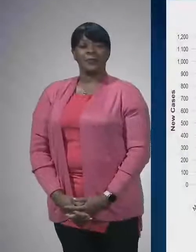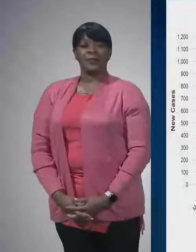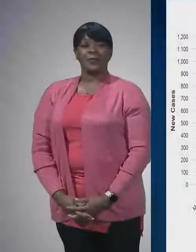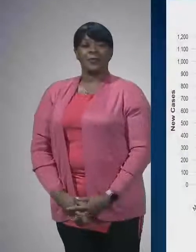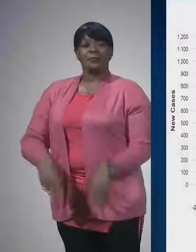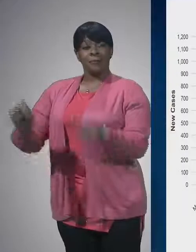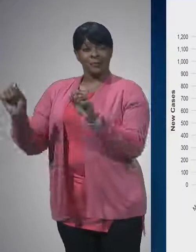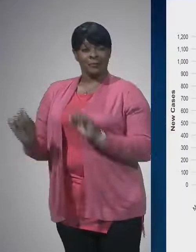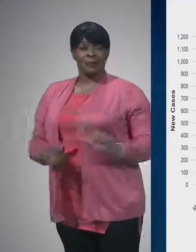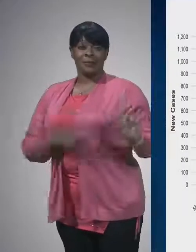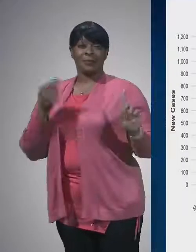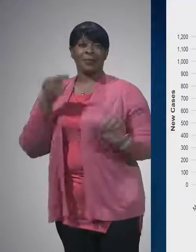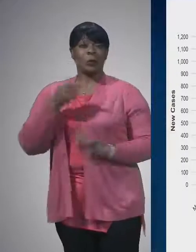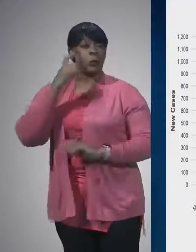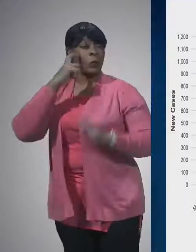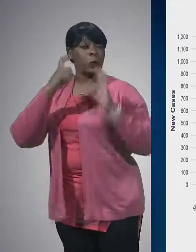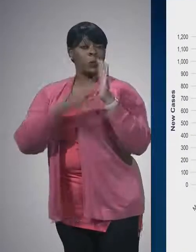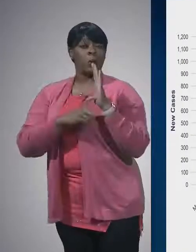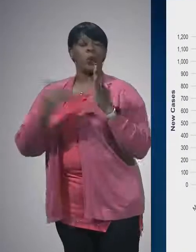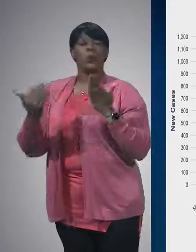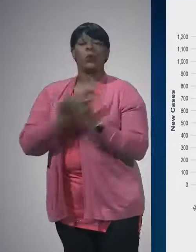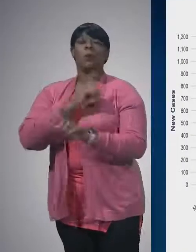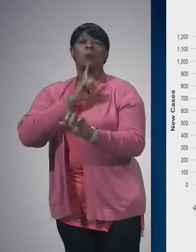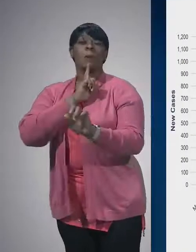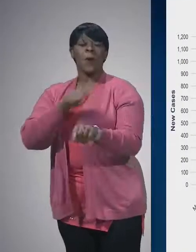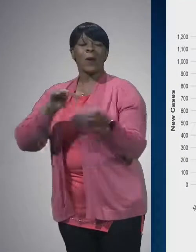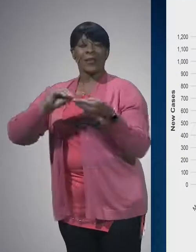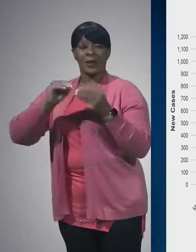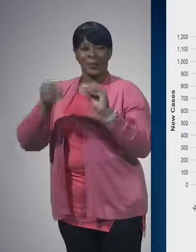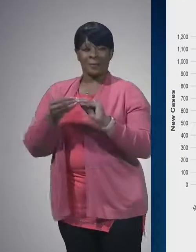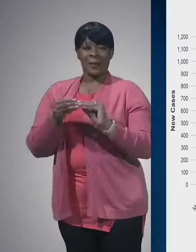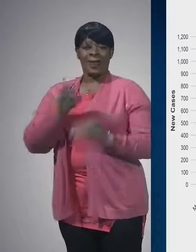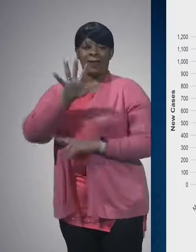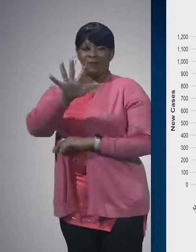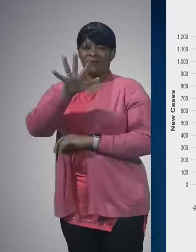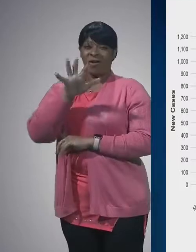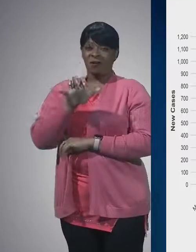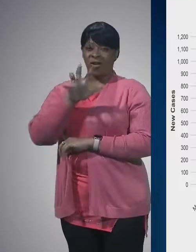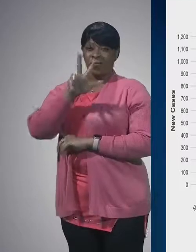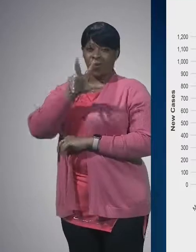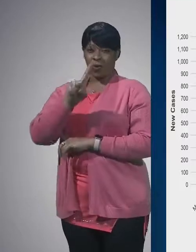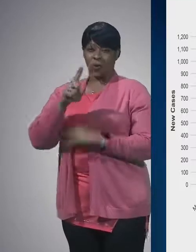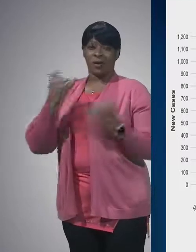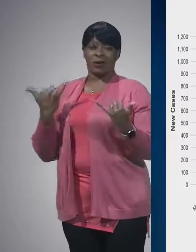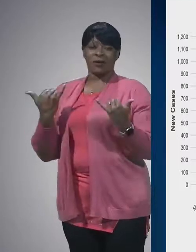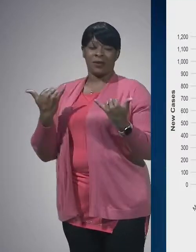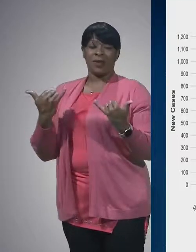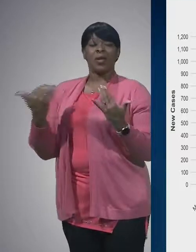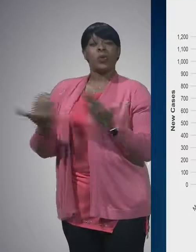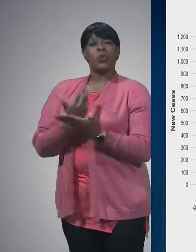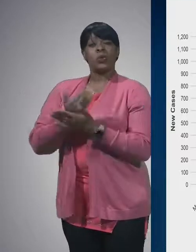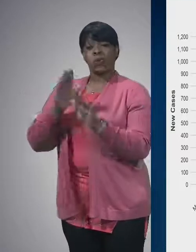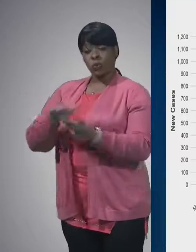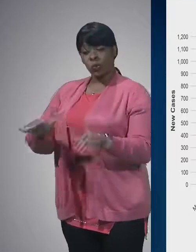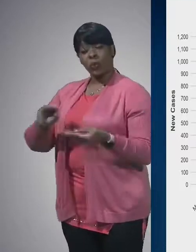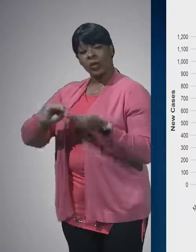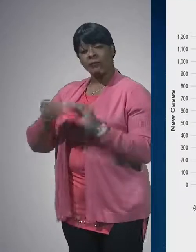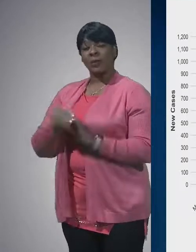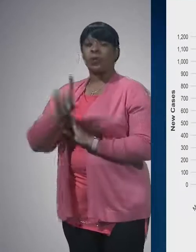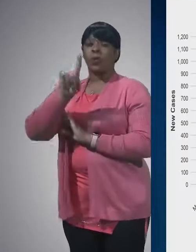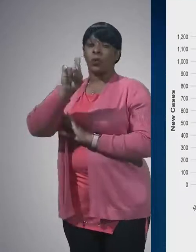On slide 1, you'll see that our new reported cases are at 531 today, and our new pediatric cases are